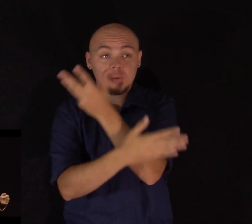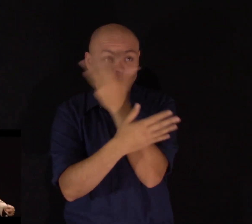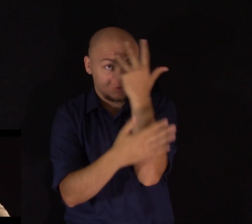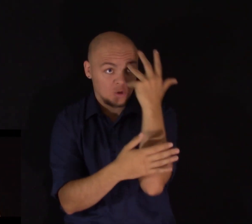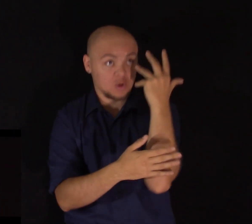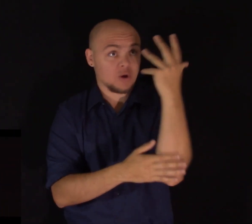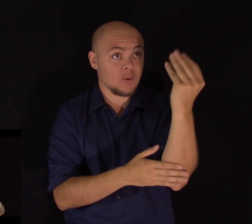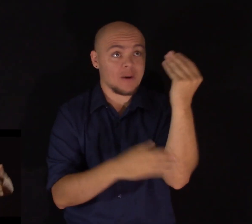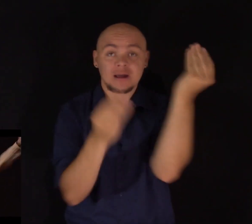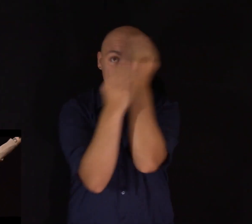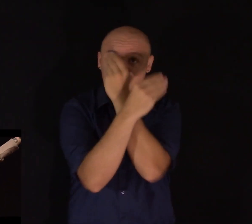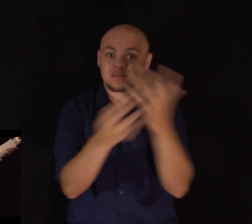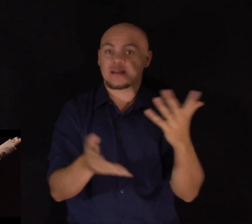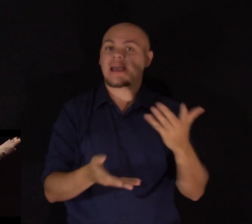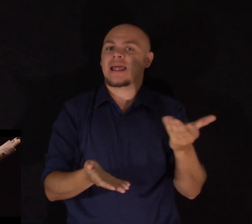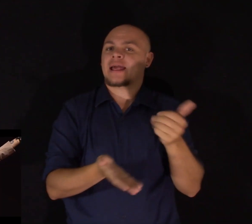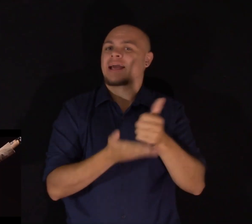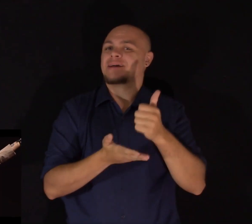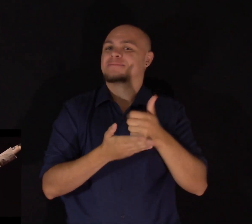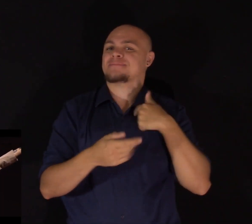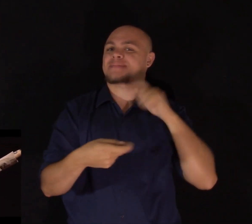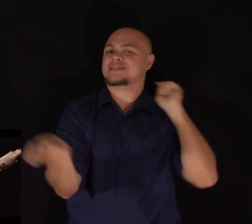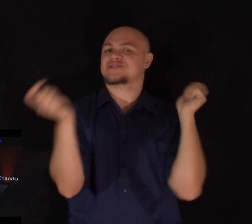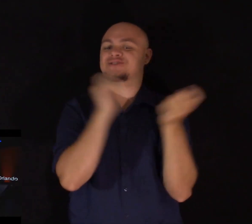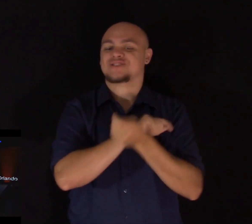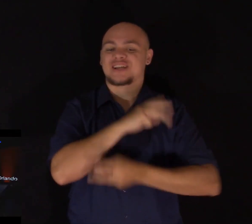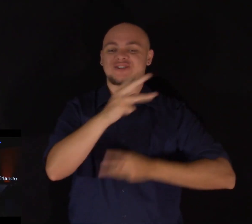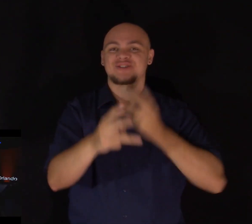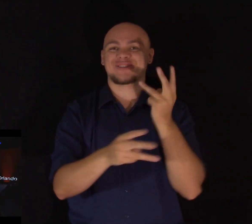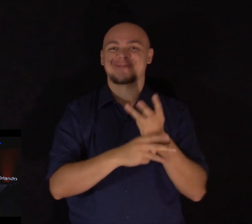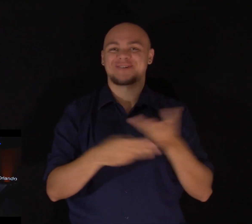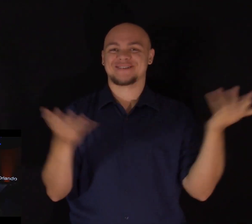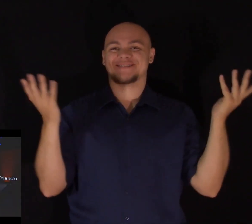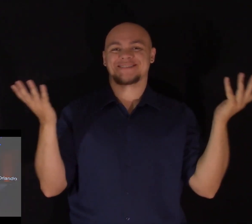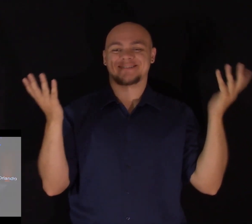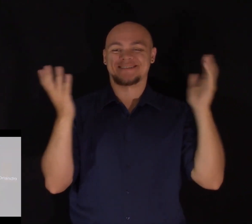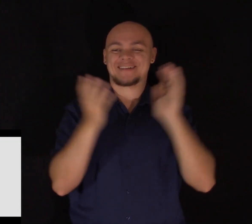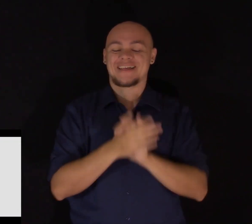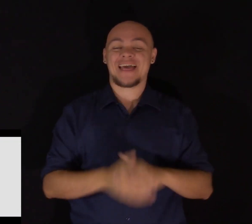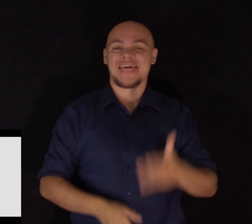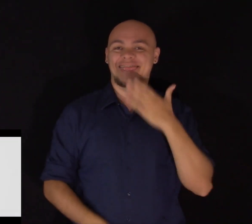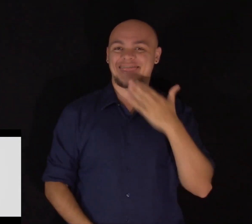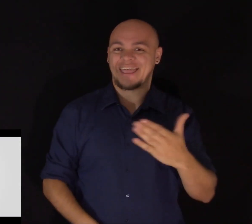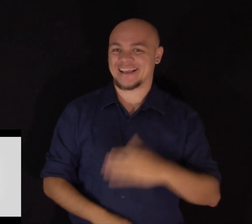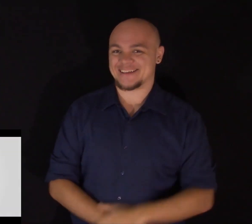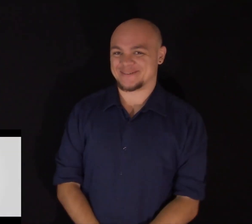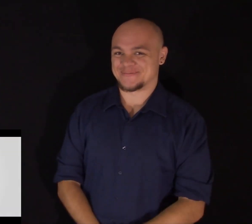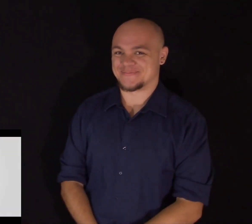word, and help me change the world. Thank you.